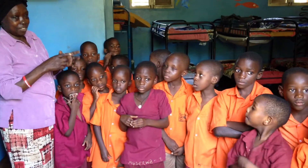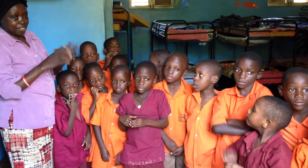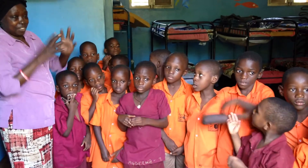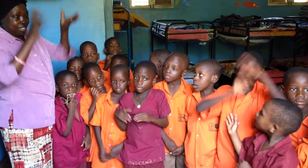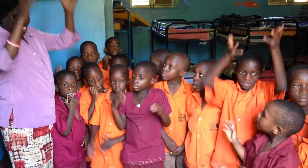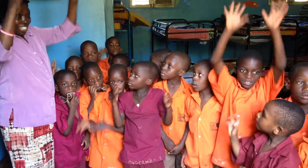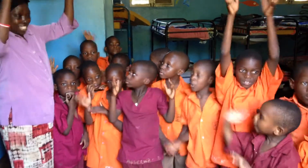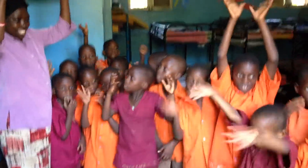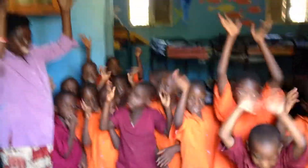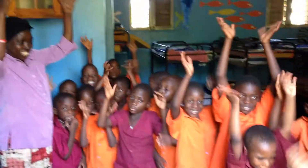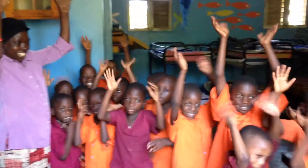Thank you.